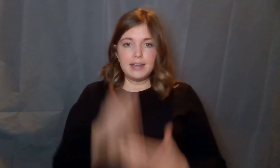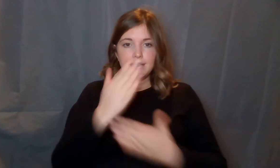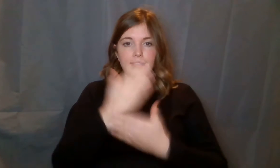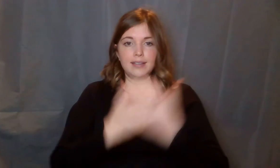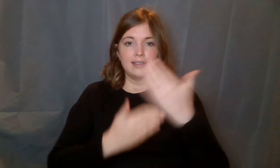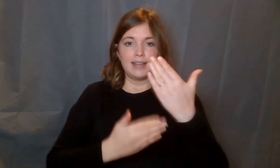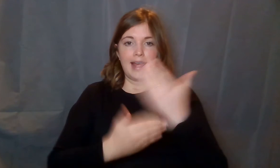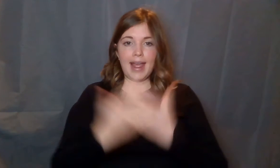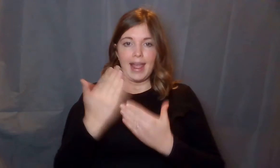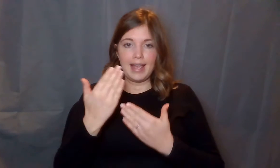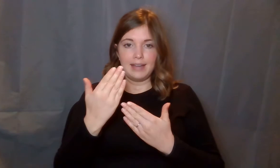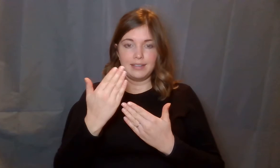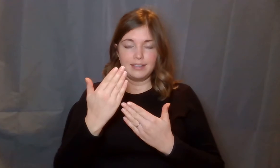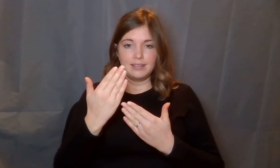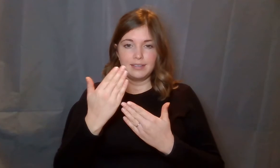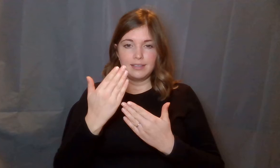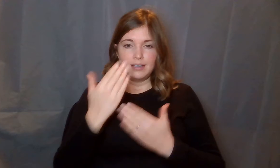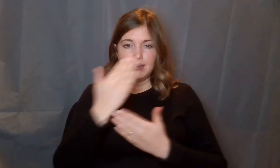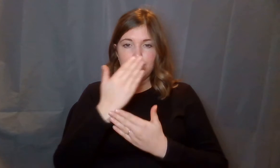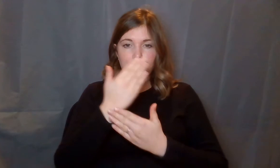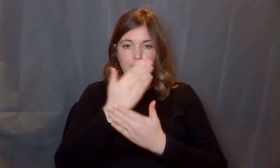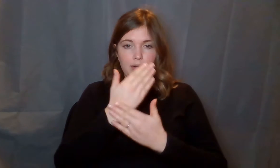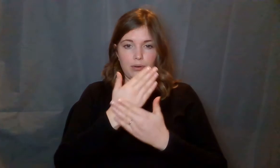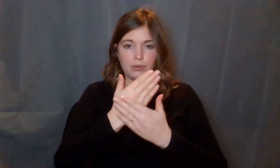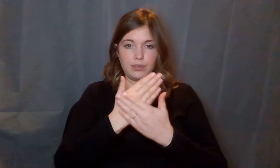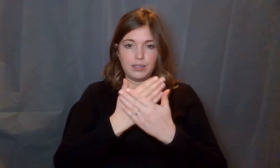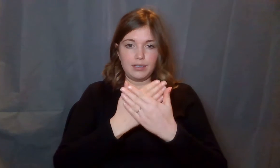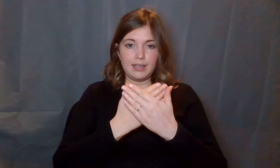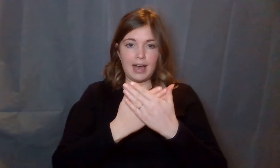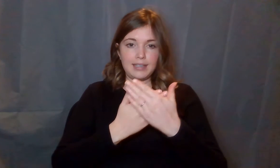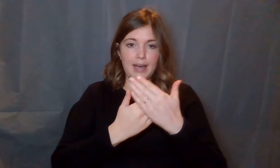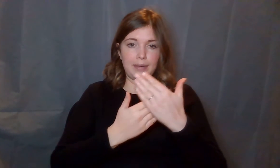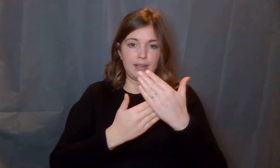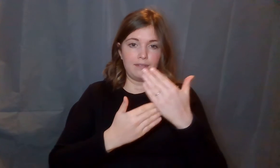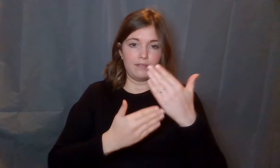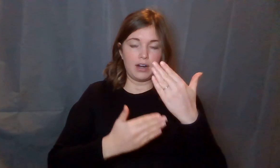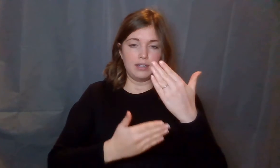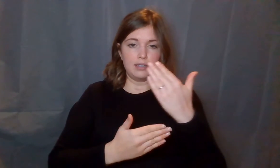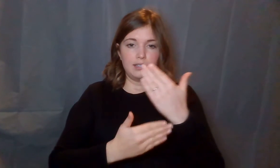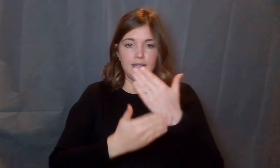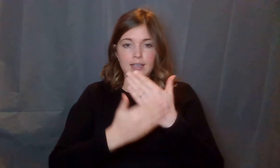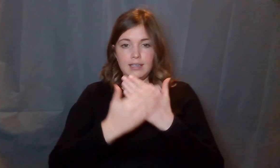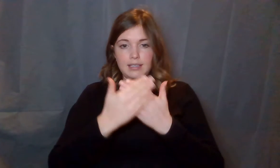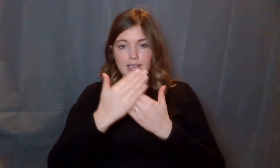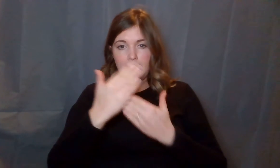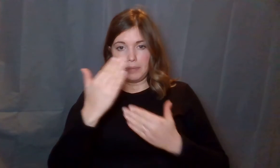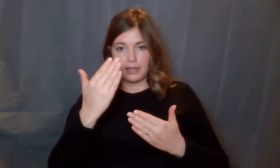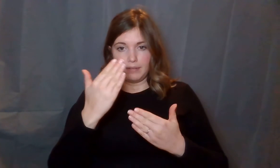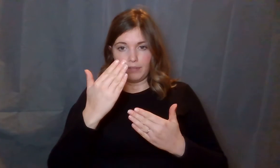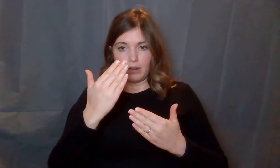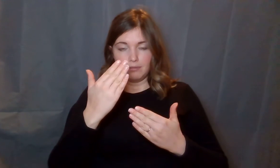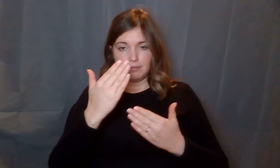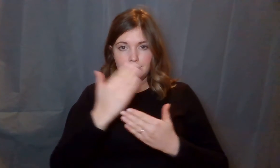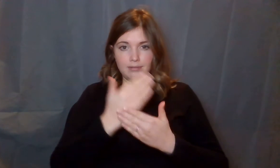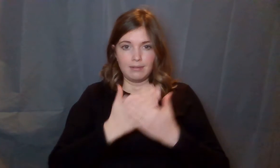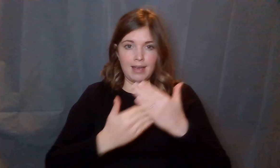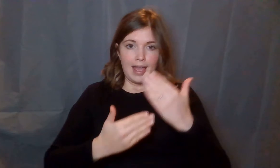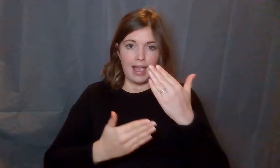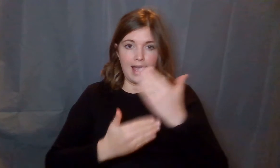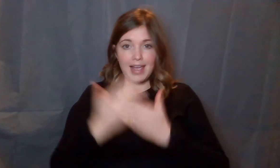Hand. Hand. So it goes non-dominant in front, dominant in front.